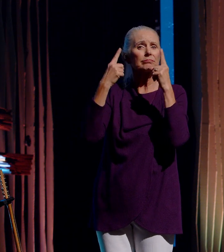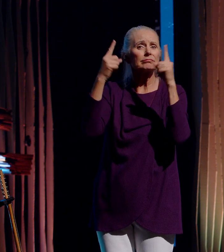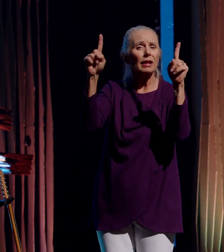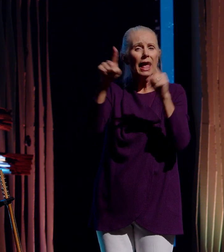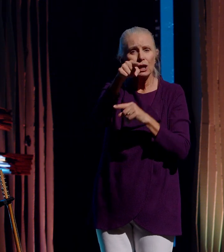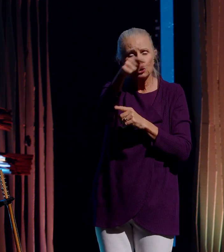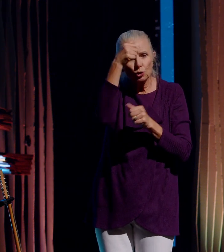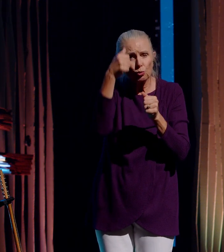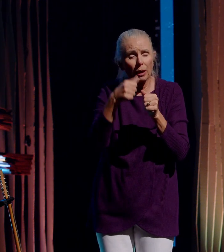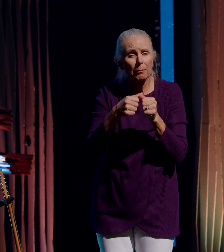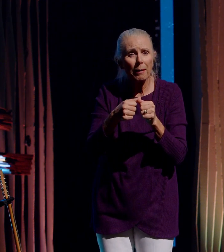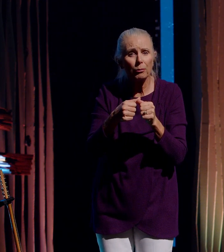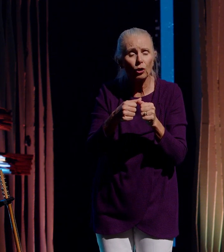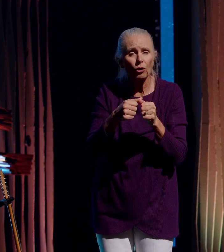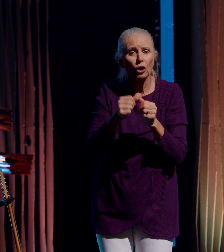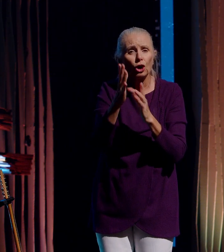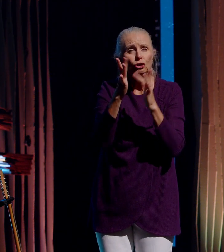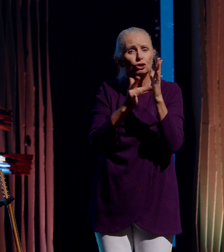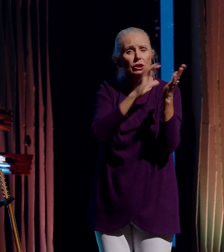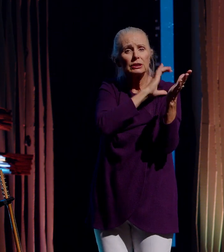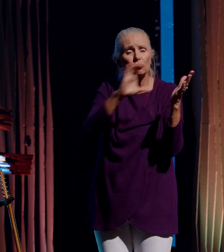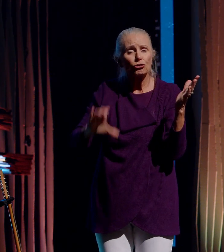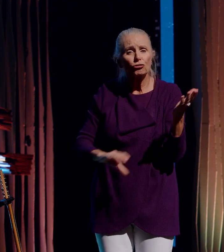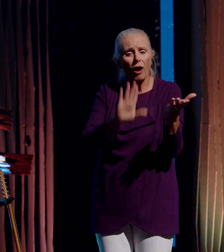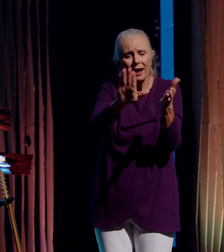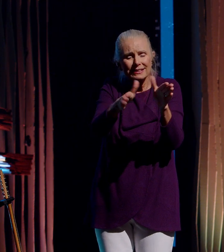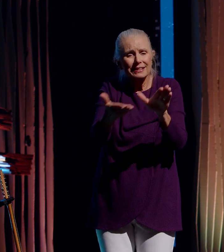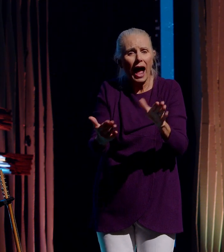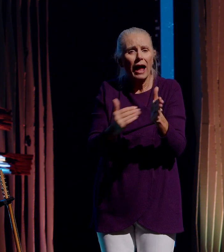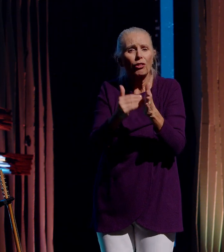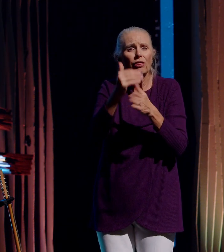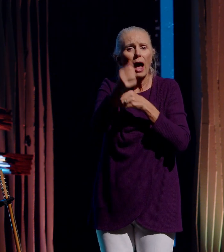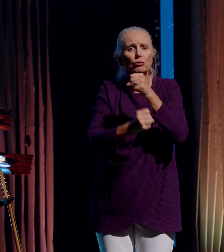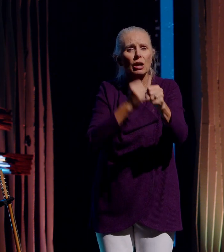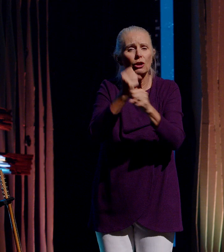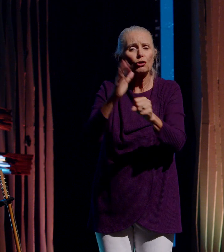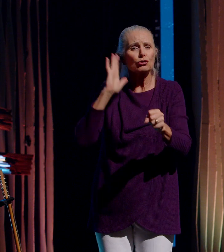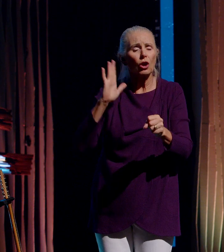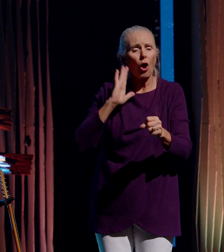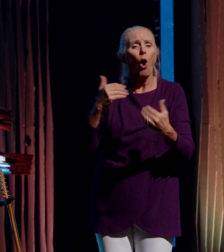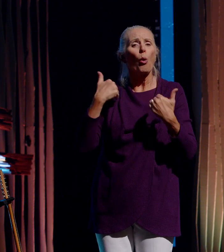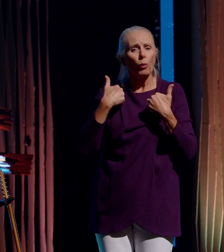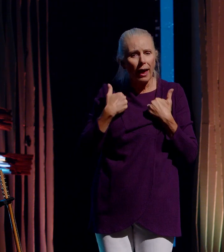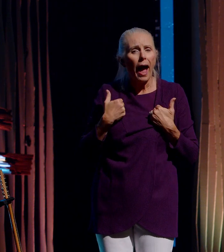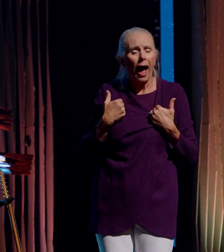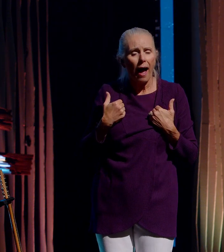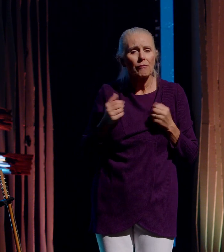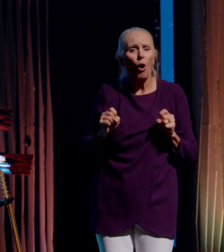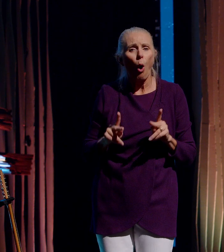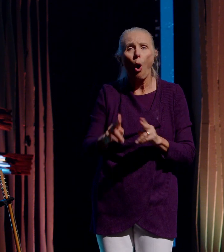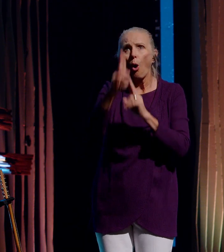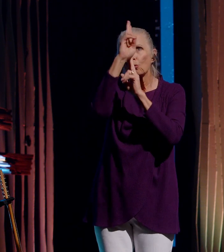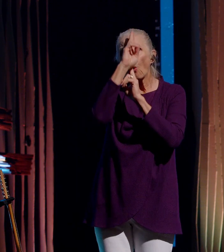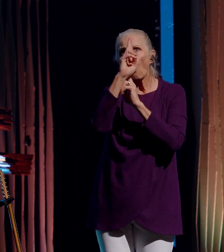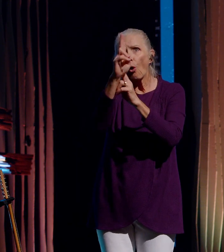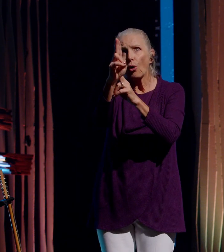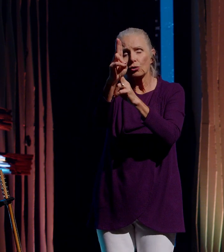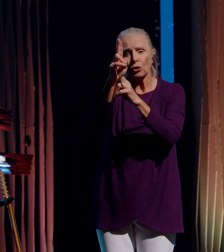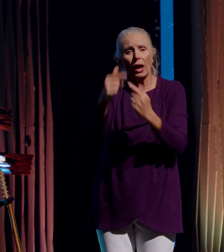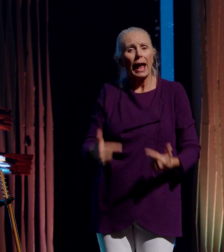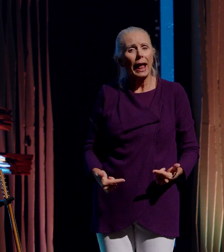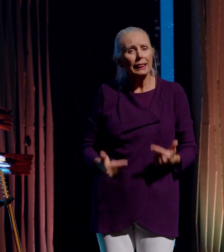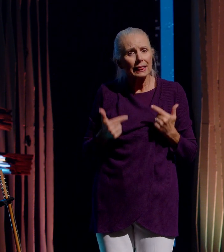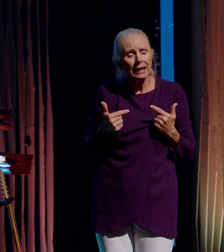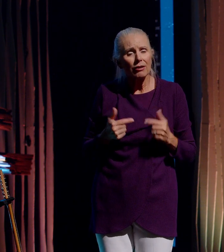of years ago, we have what we need to honor, to walk in obedience, and to love him deeper today. Church,